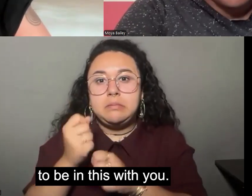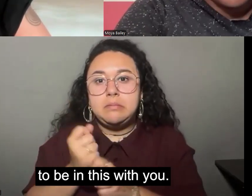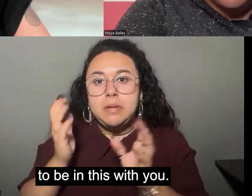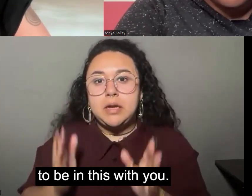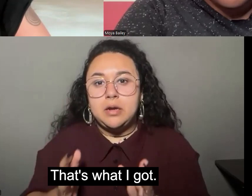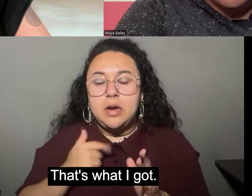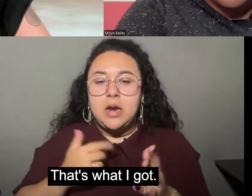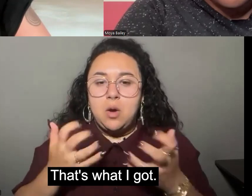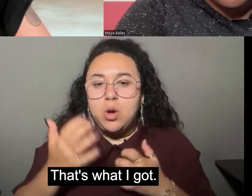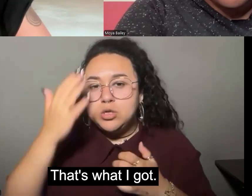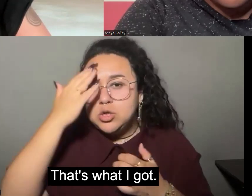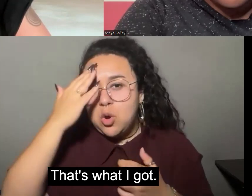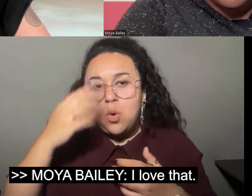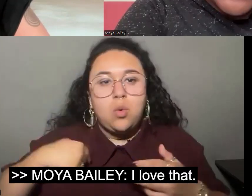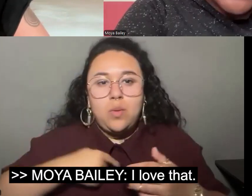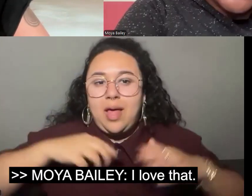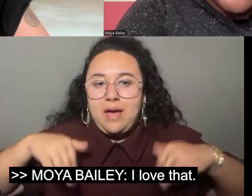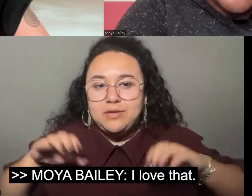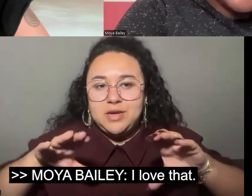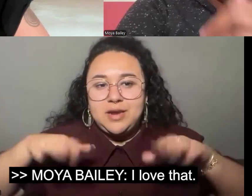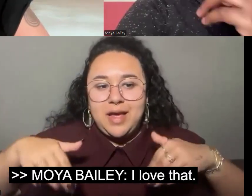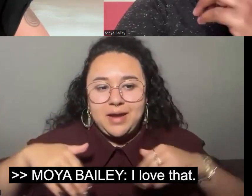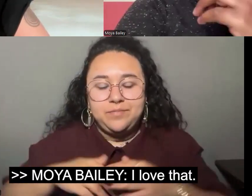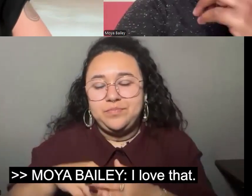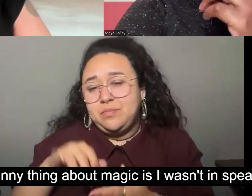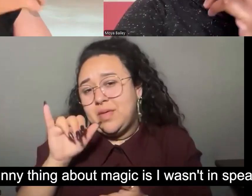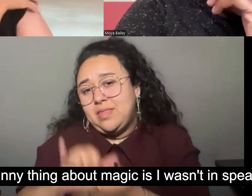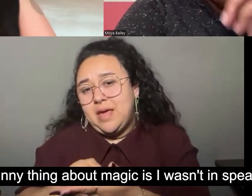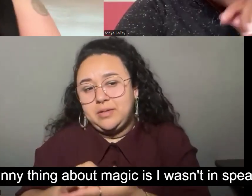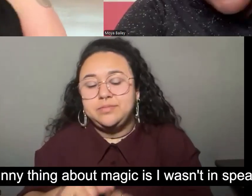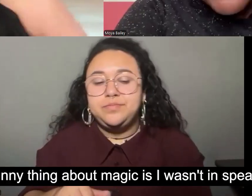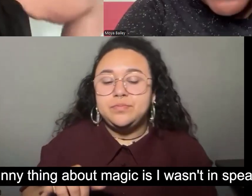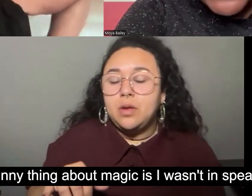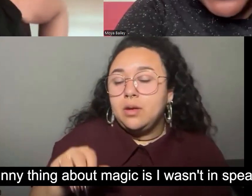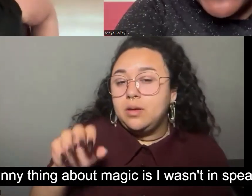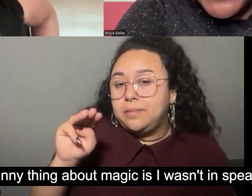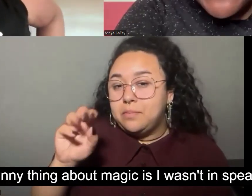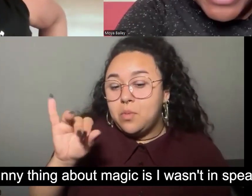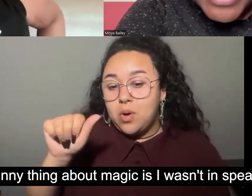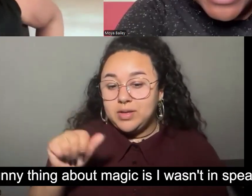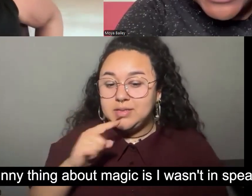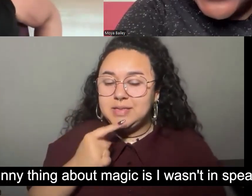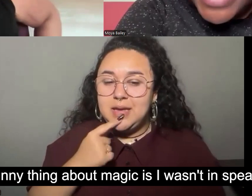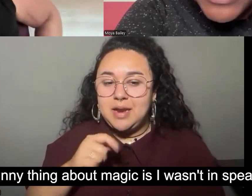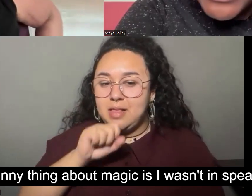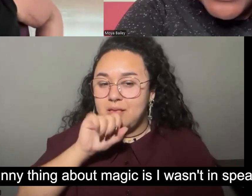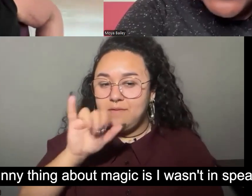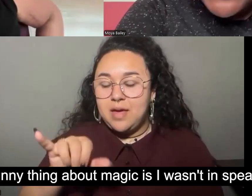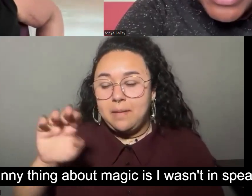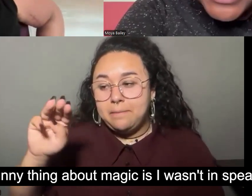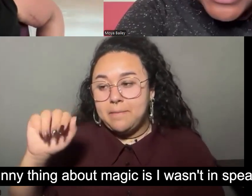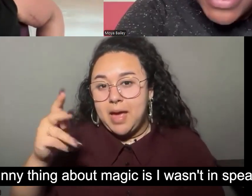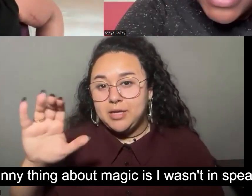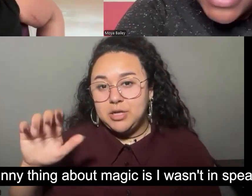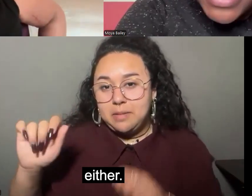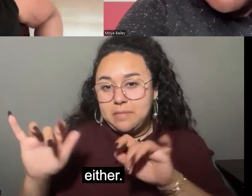that's what I got. I love that. And just a funny thing about magic is I wasn't in